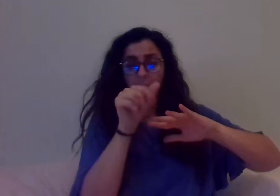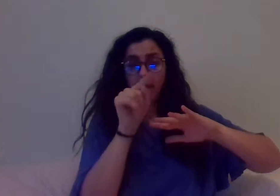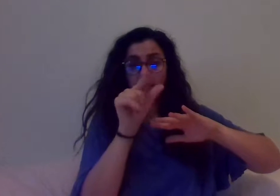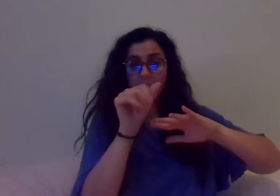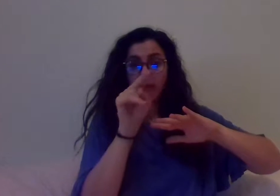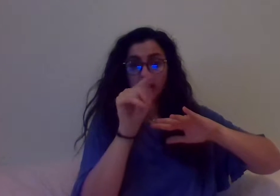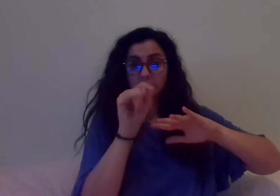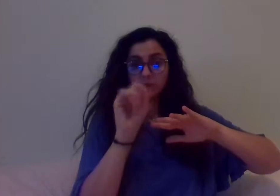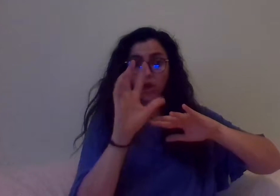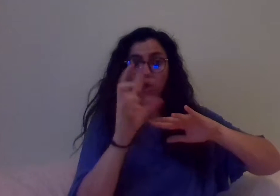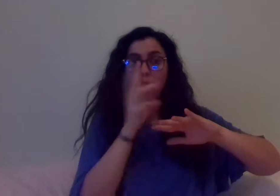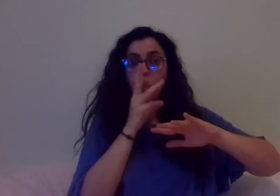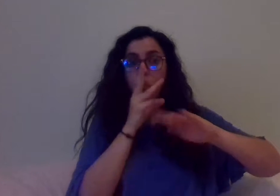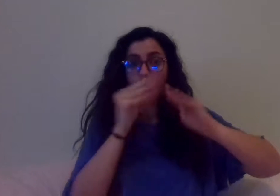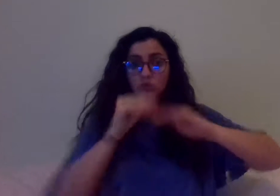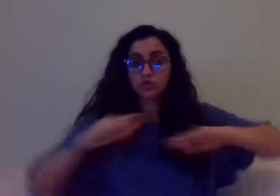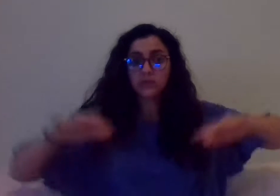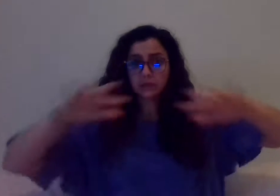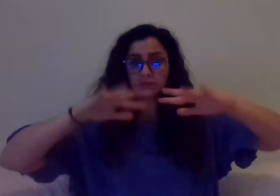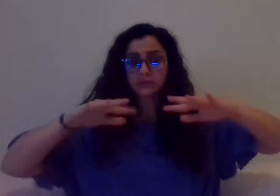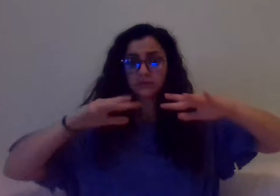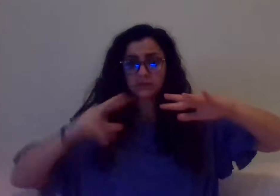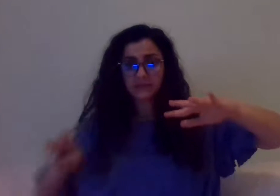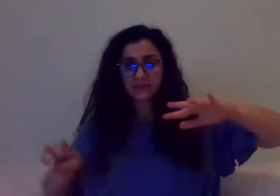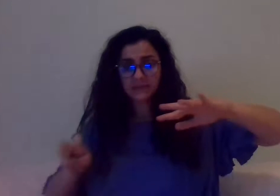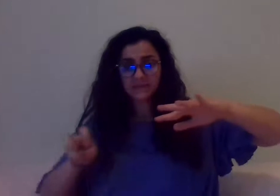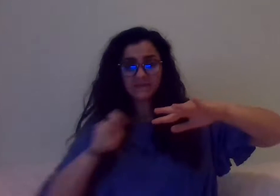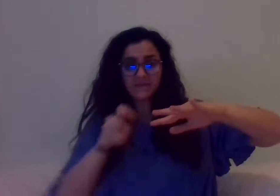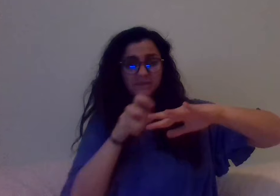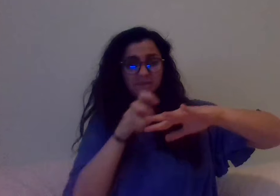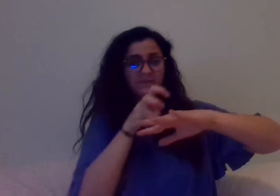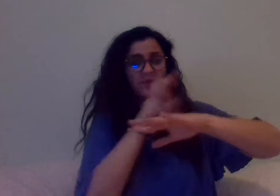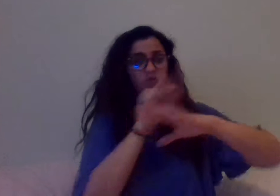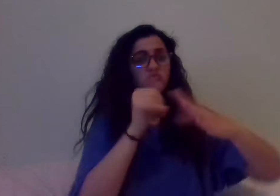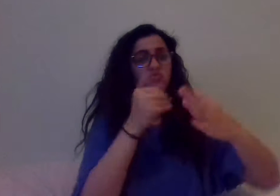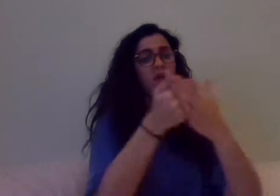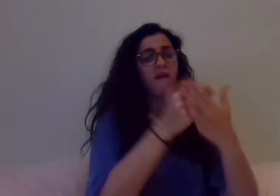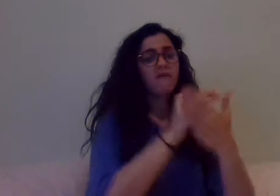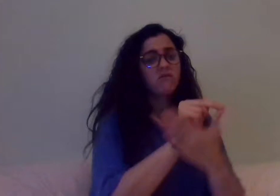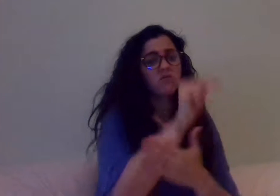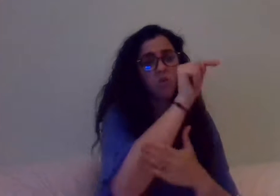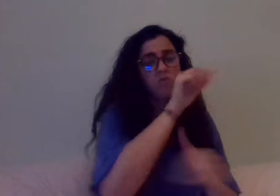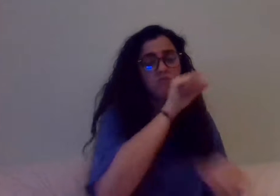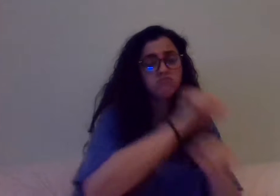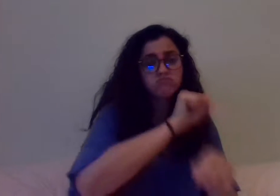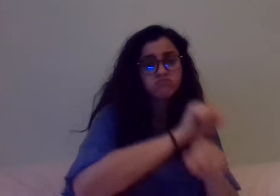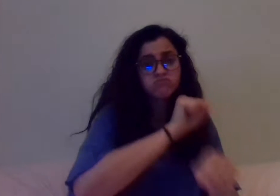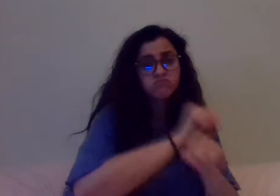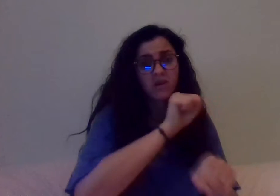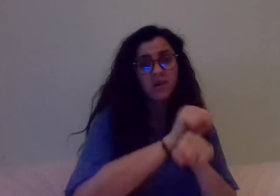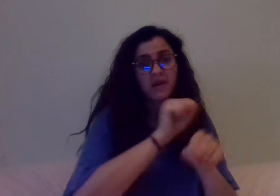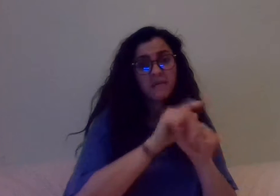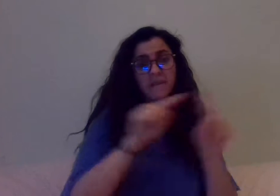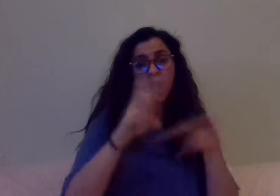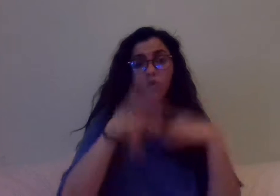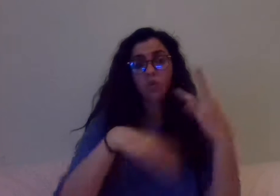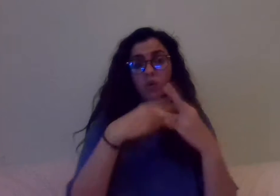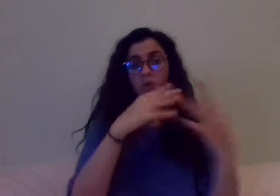cities. But during World War I, what happens is, because everybody is embroiled in war, a lot of these pockets